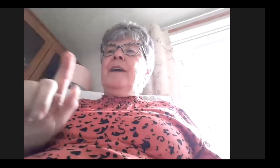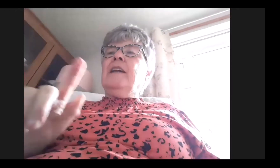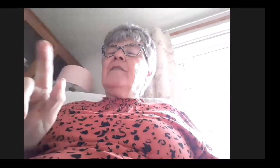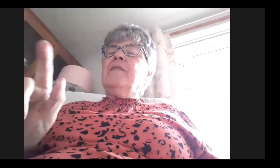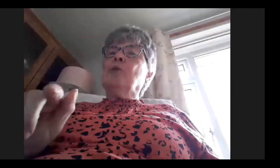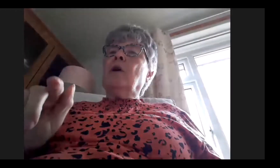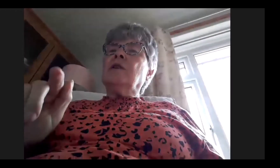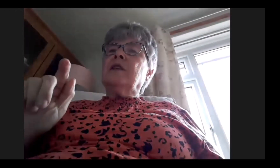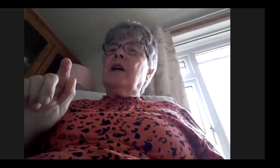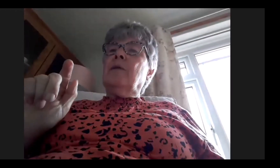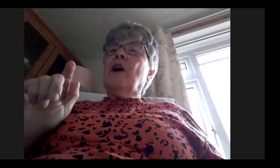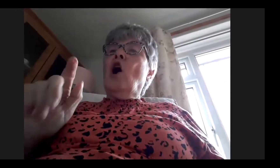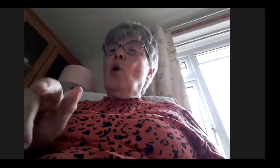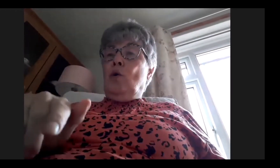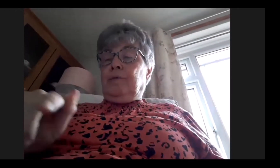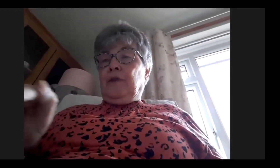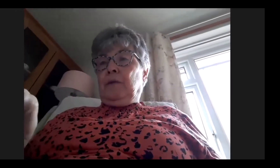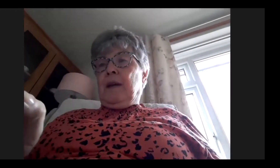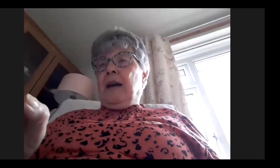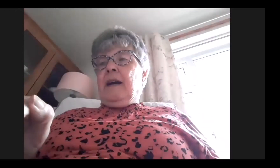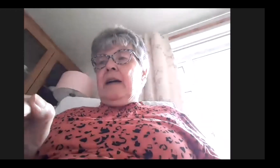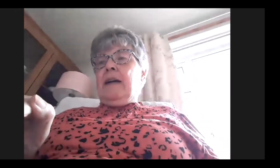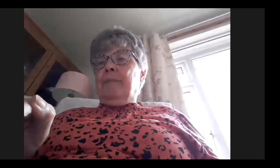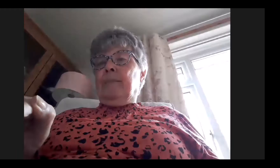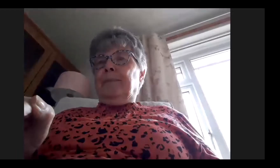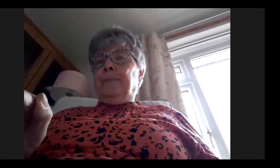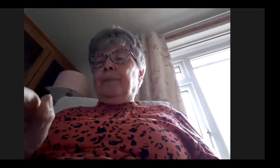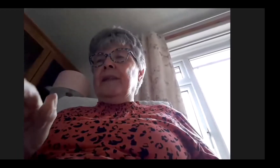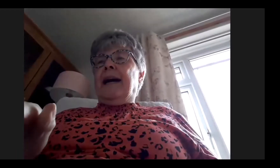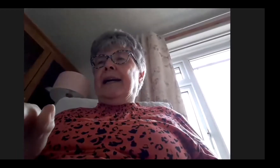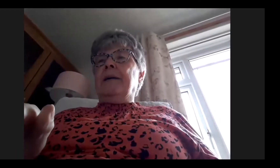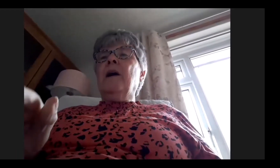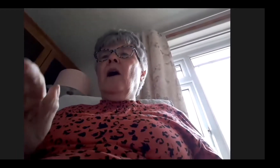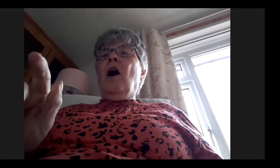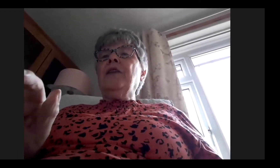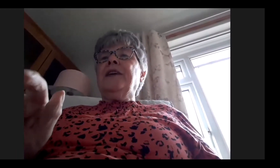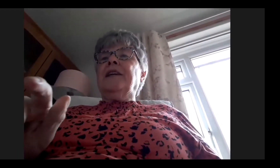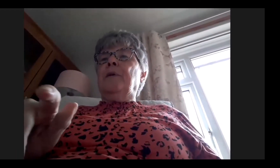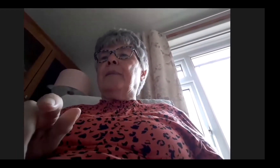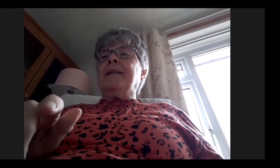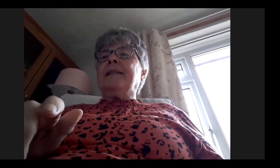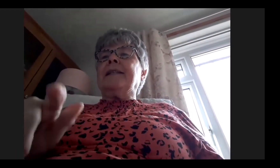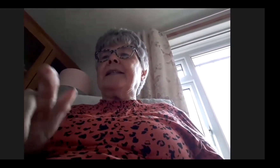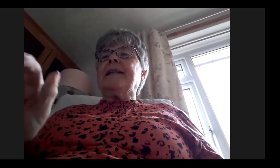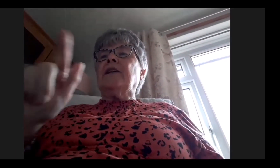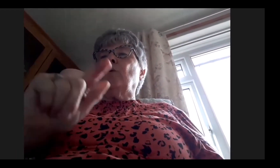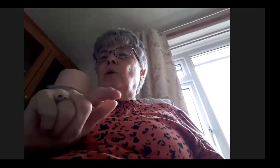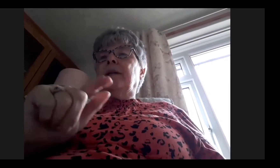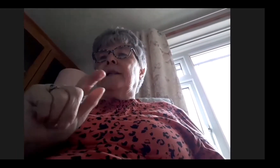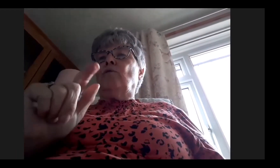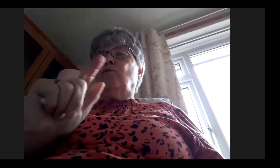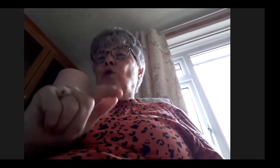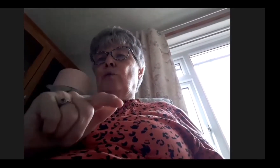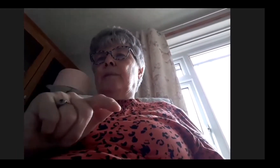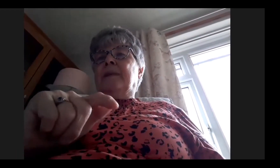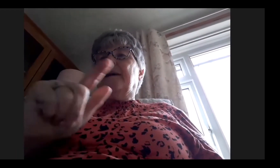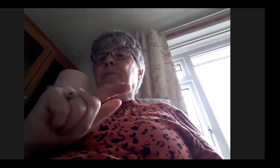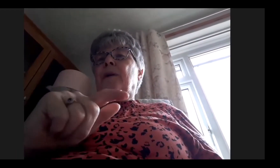of you want to know the whole of your name, I think it'd be better to take you all in rooms